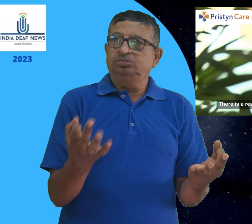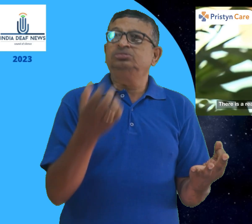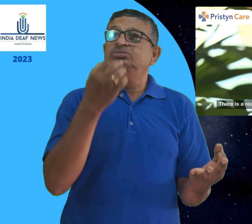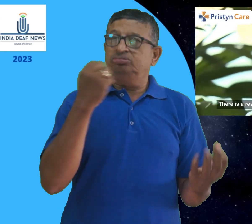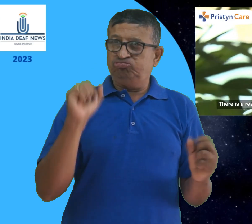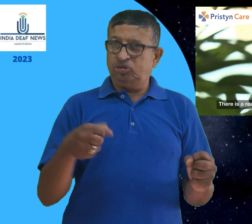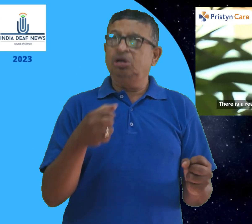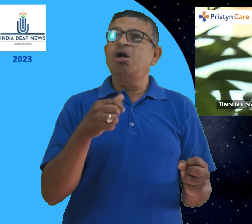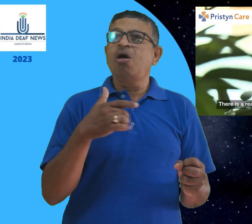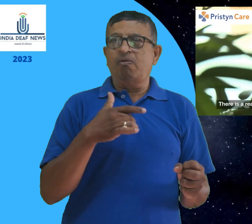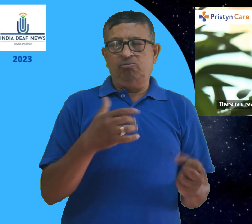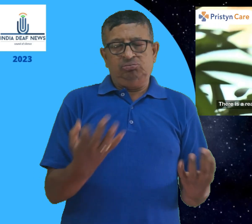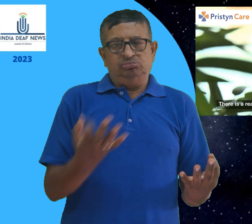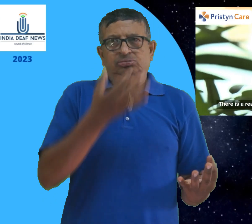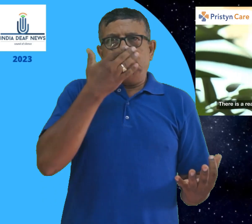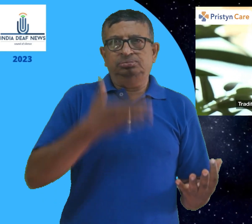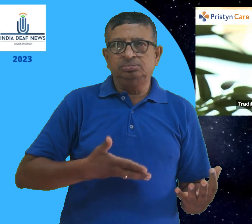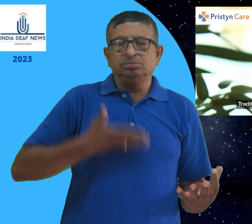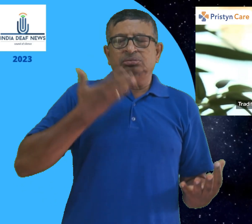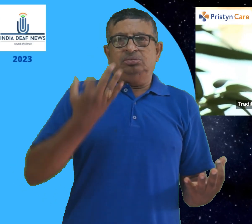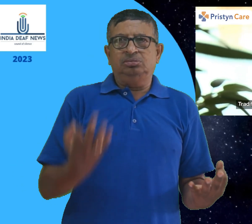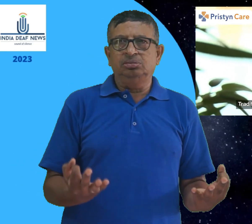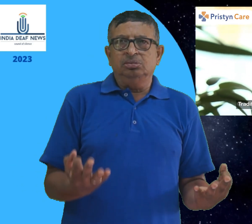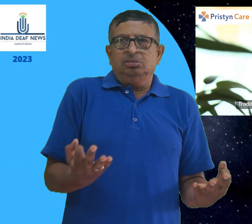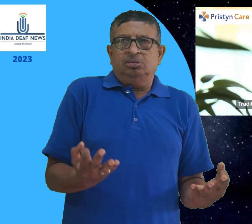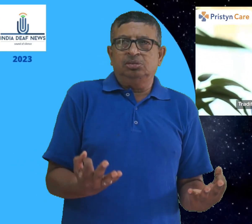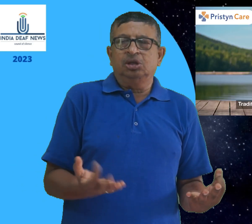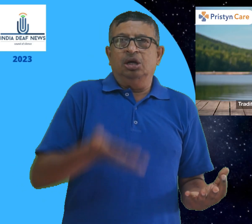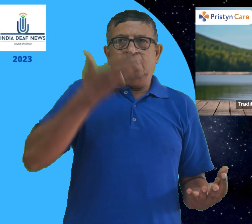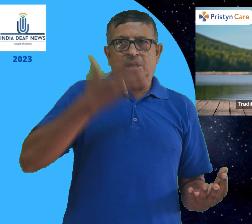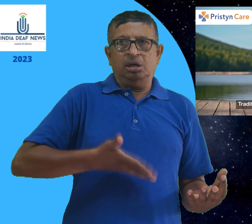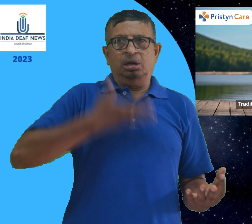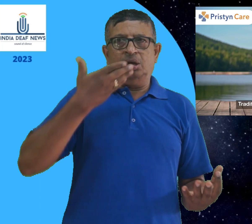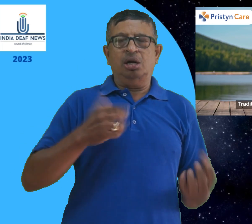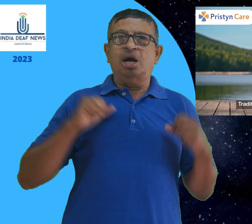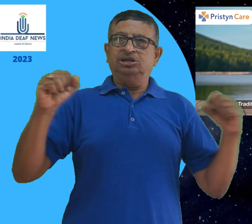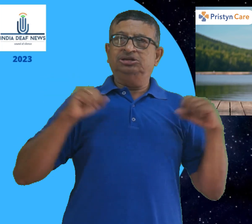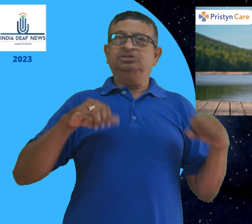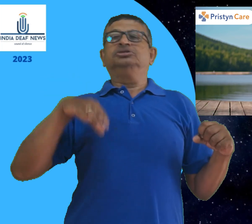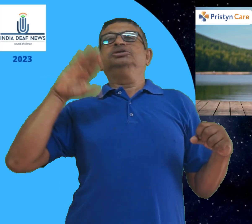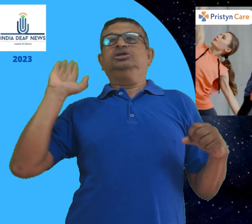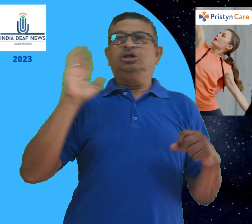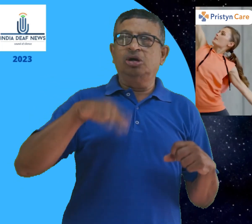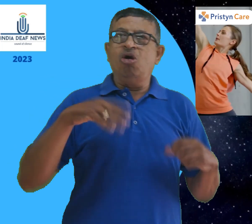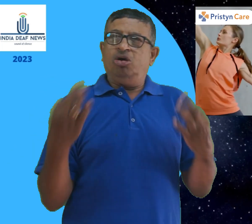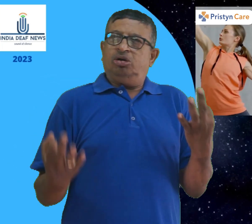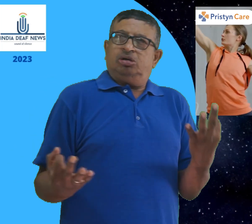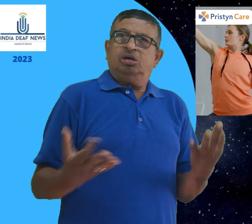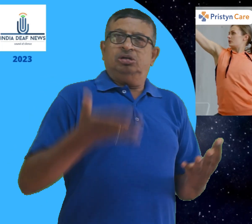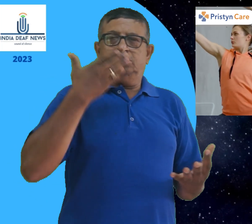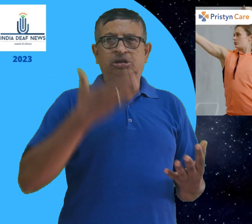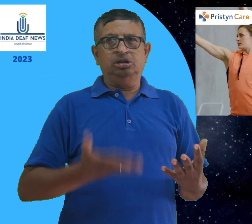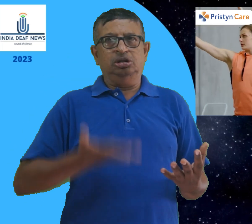why yoga has been trusted for ages now. Traditional asanas such as Bhujanganasana,